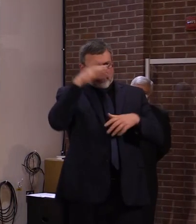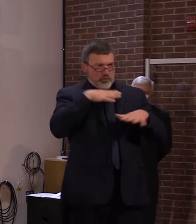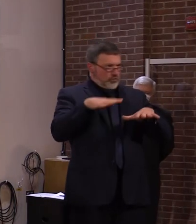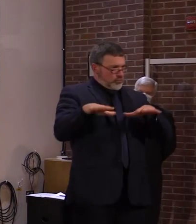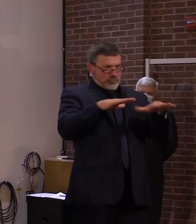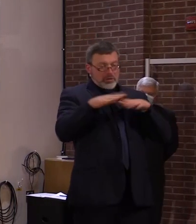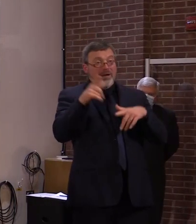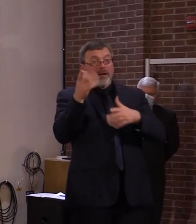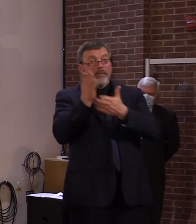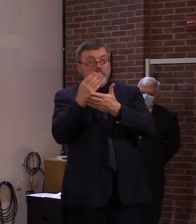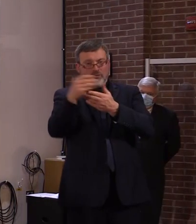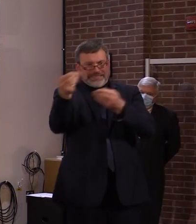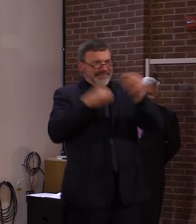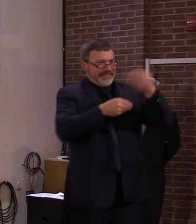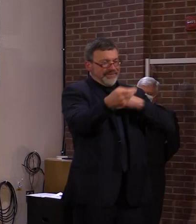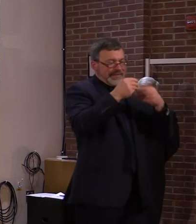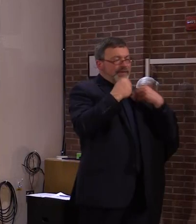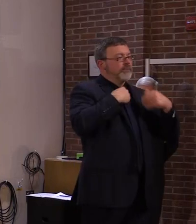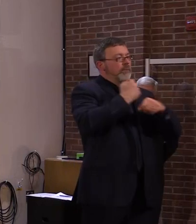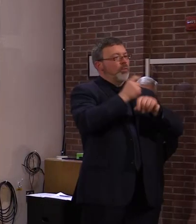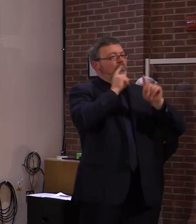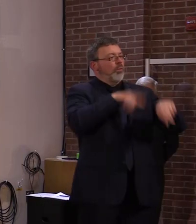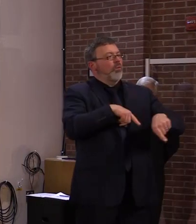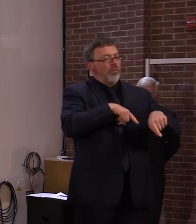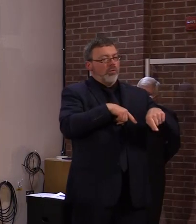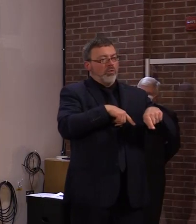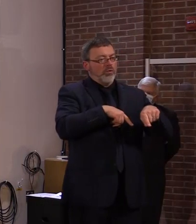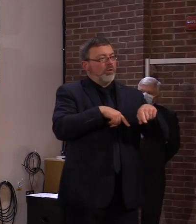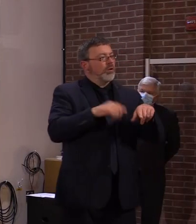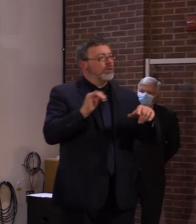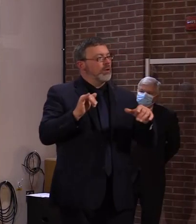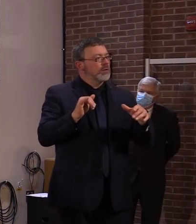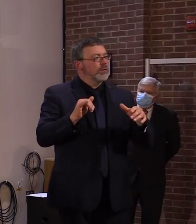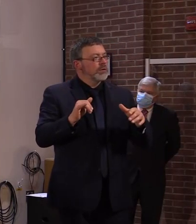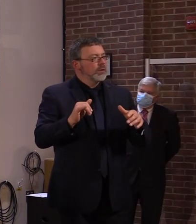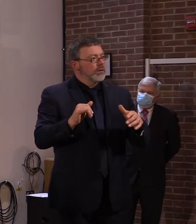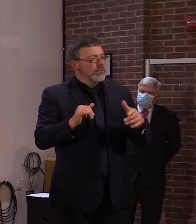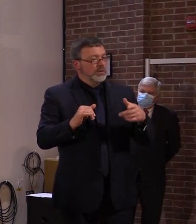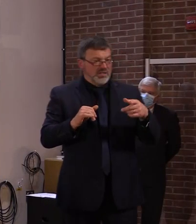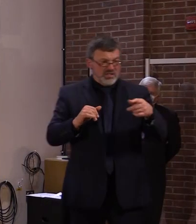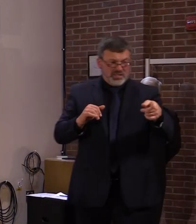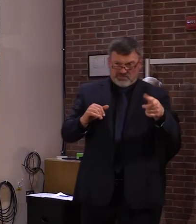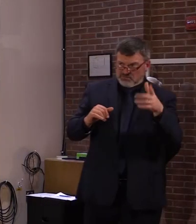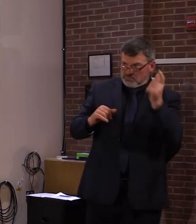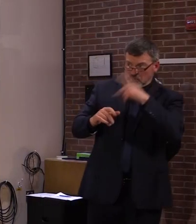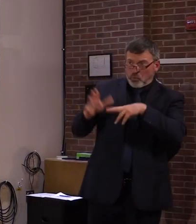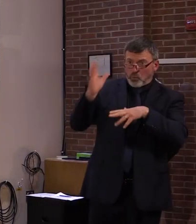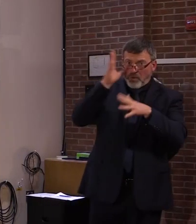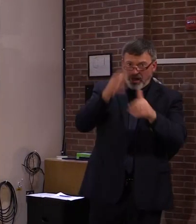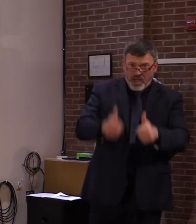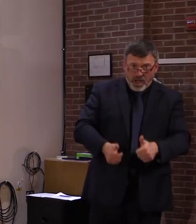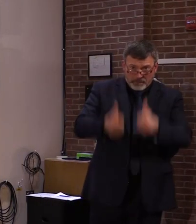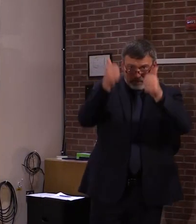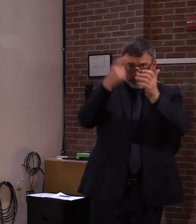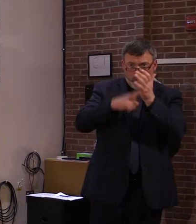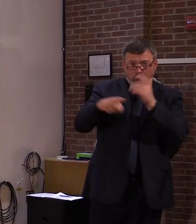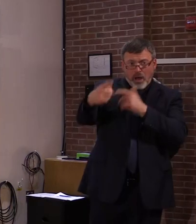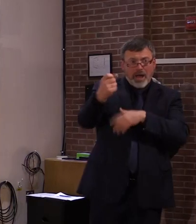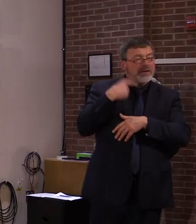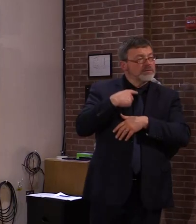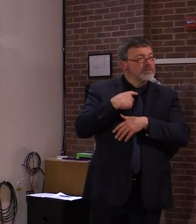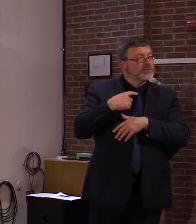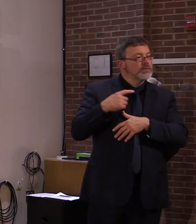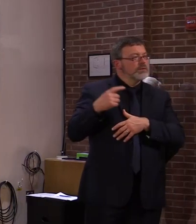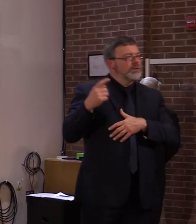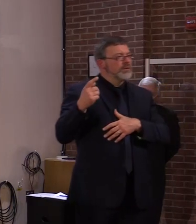Would you be looking to increase what they're even asking for? Again, they are a separate branch of government, and they are